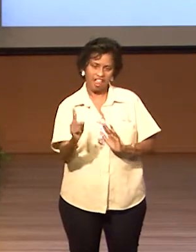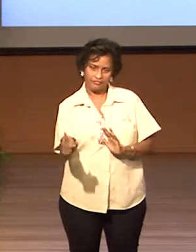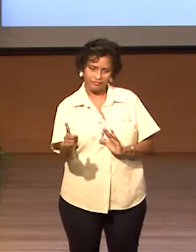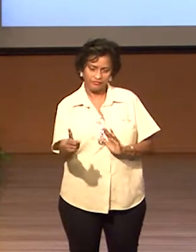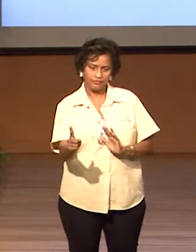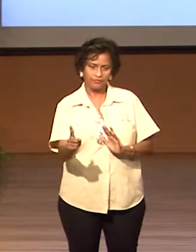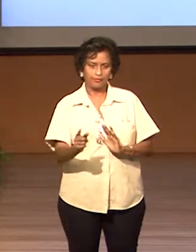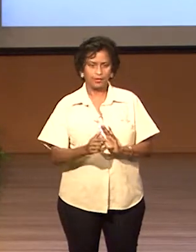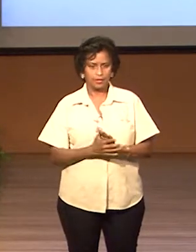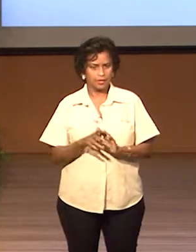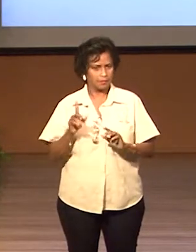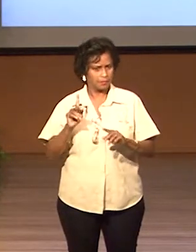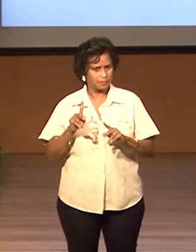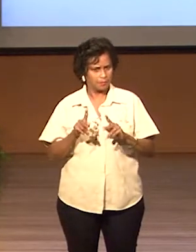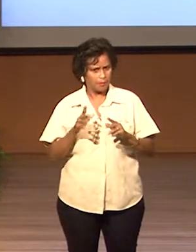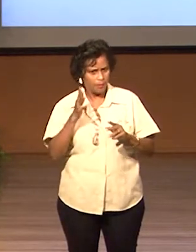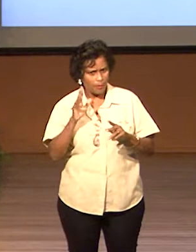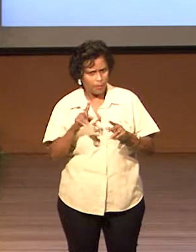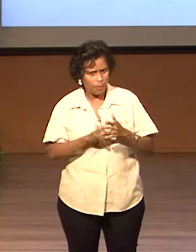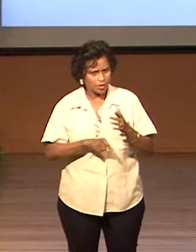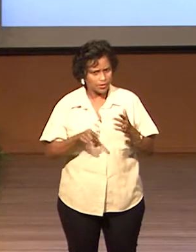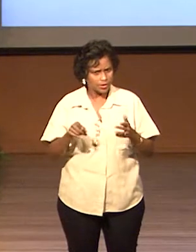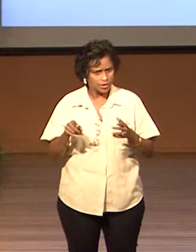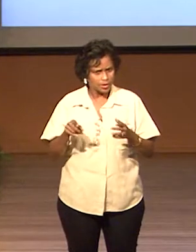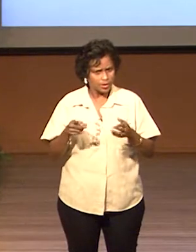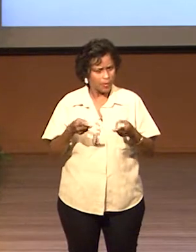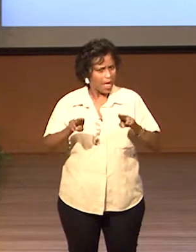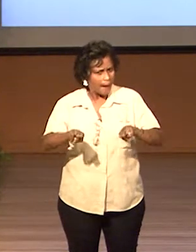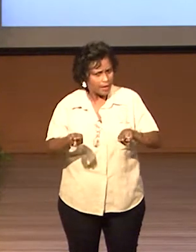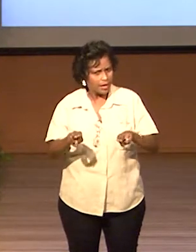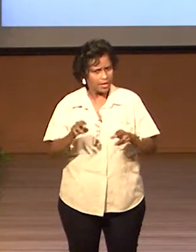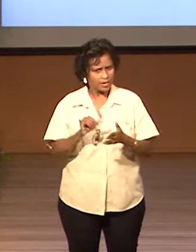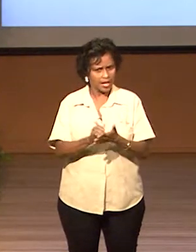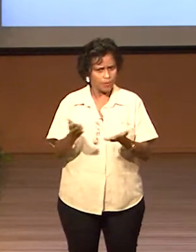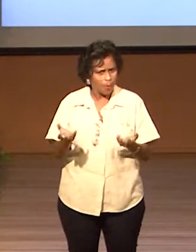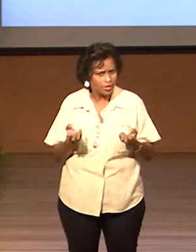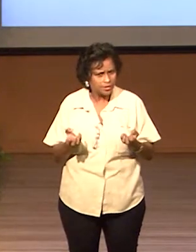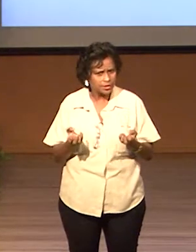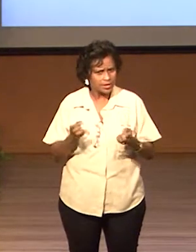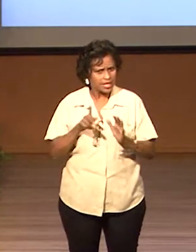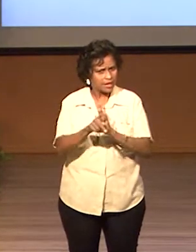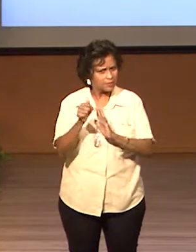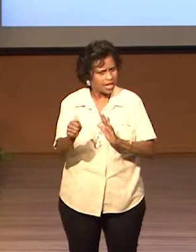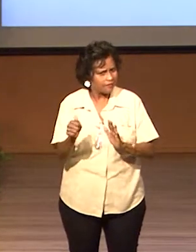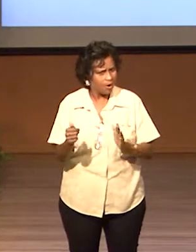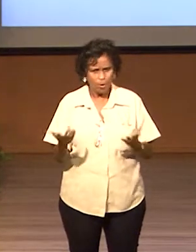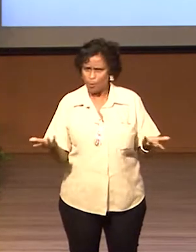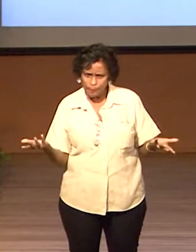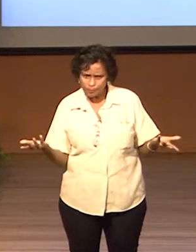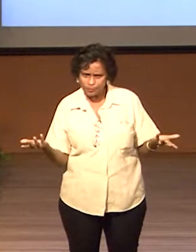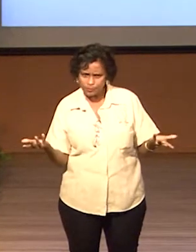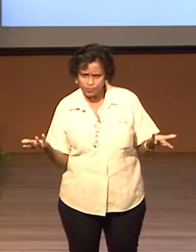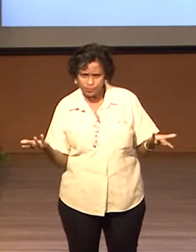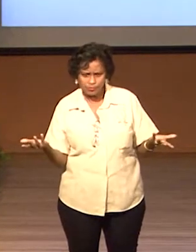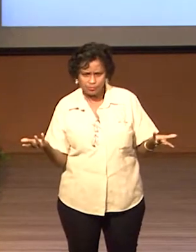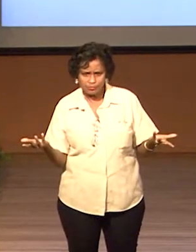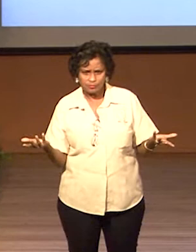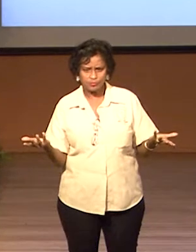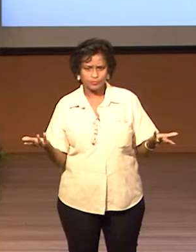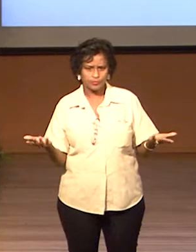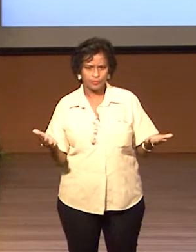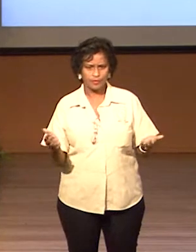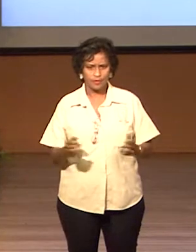someone who was seemingly successful and doing well to want to end their lives? And of course, that debate was